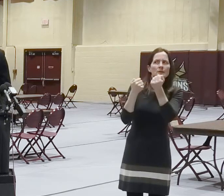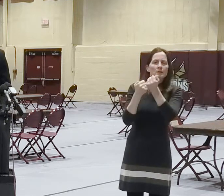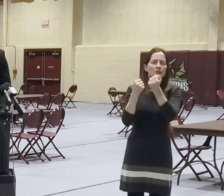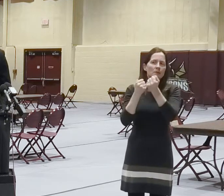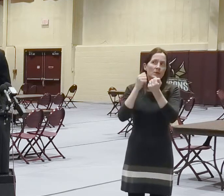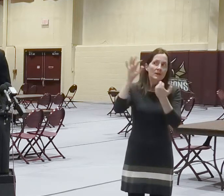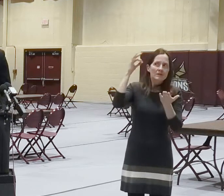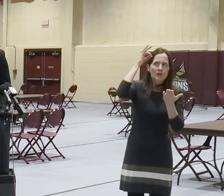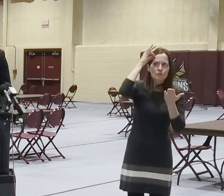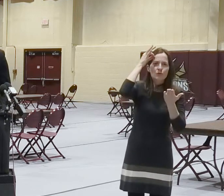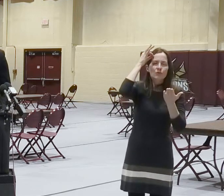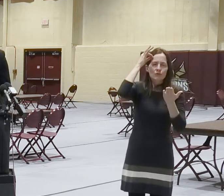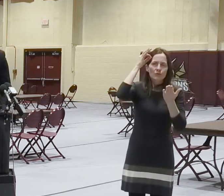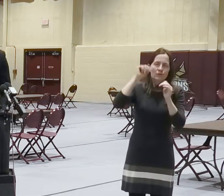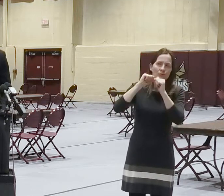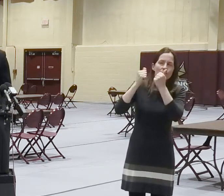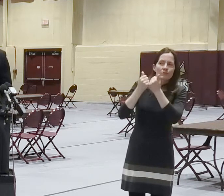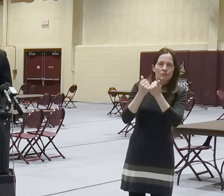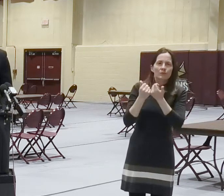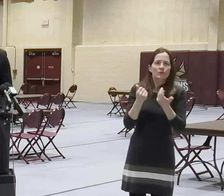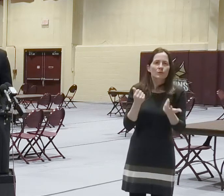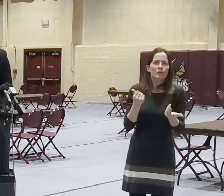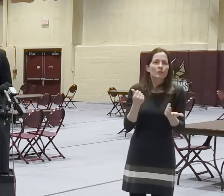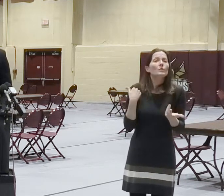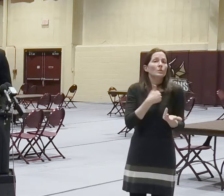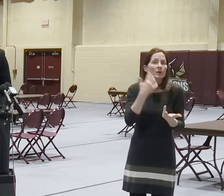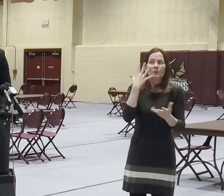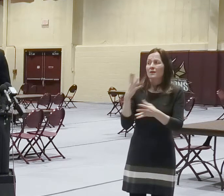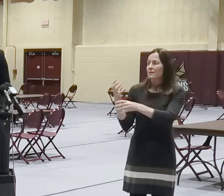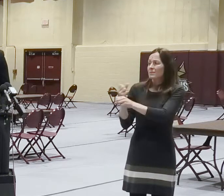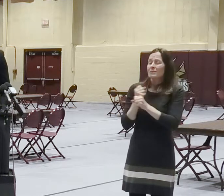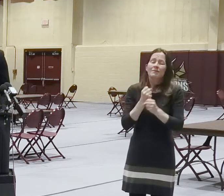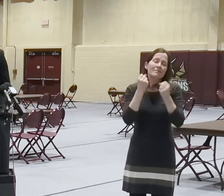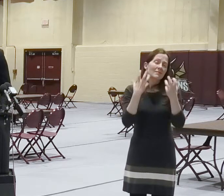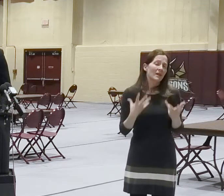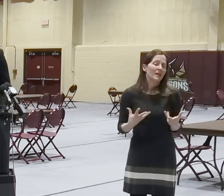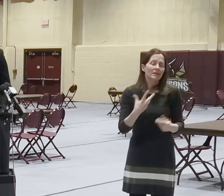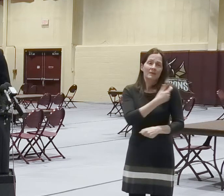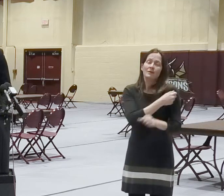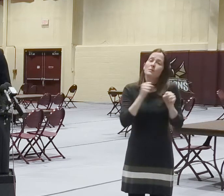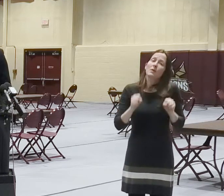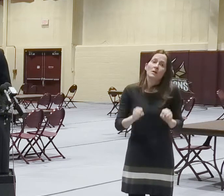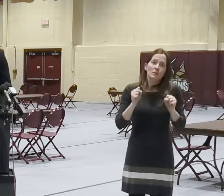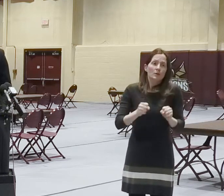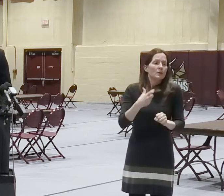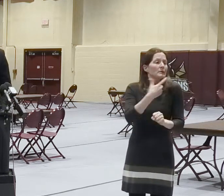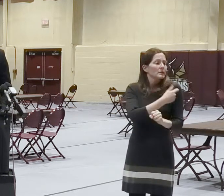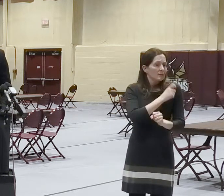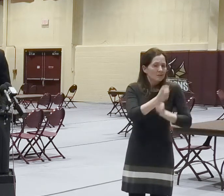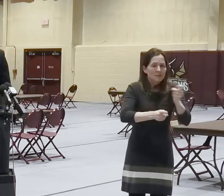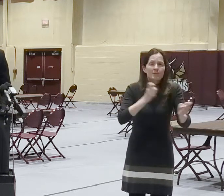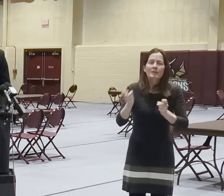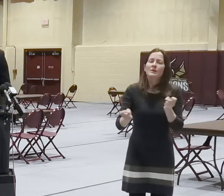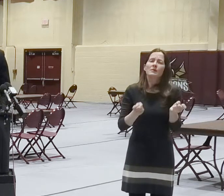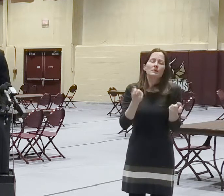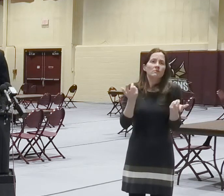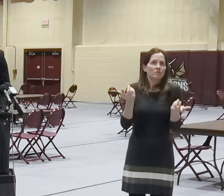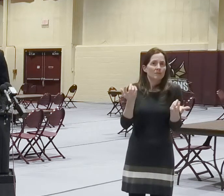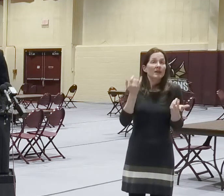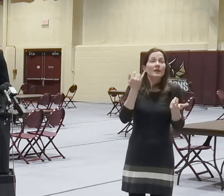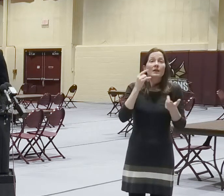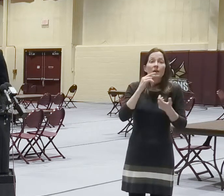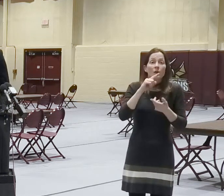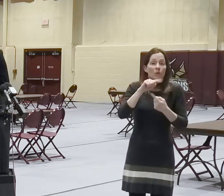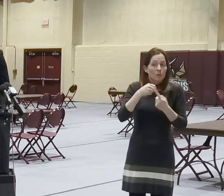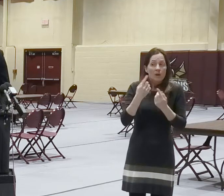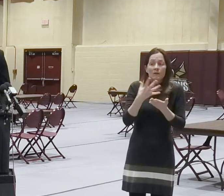allow us to vaccinate as many people as the supply allows. And when we get more supply from the